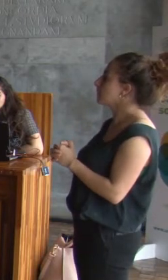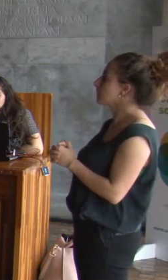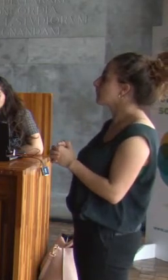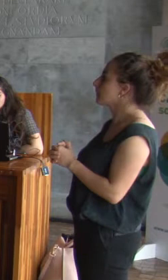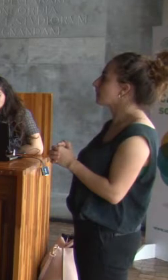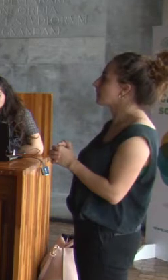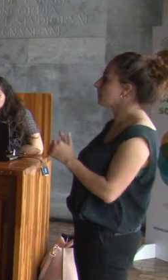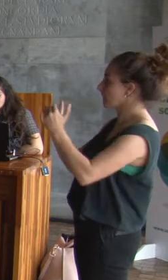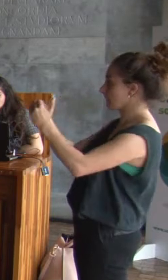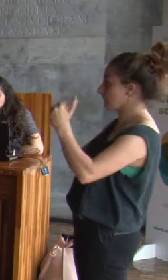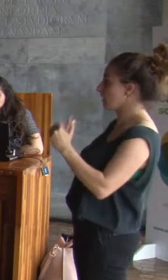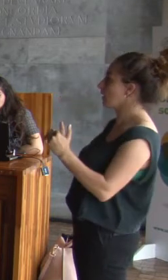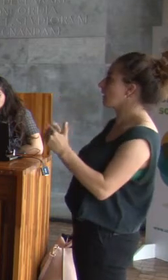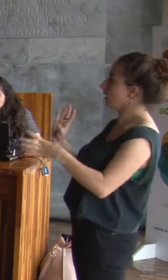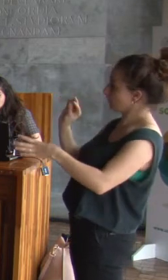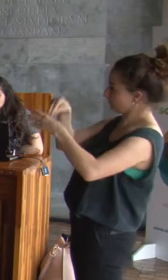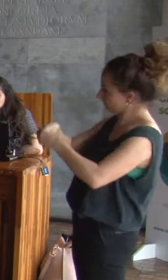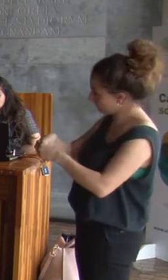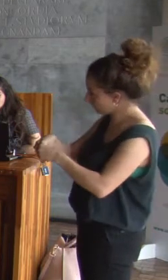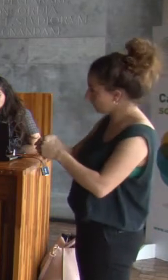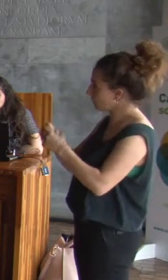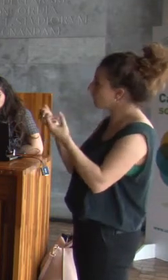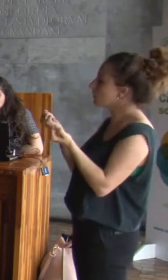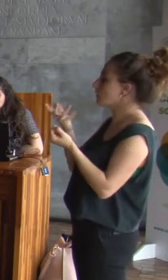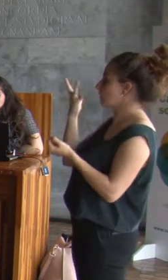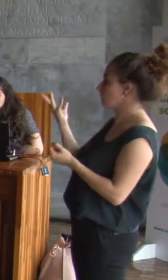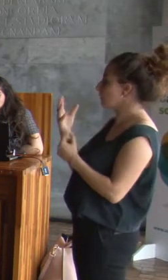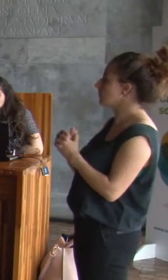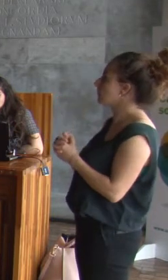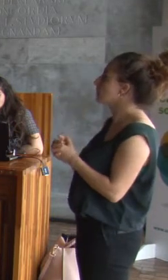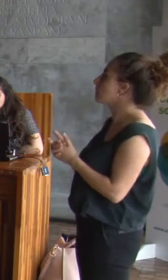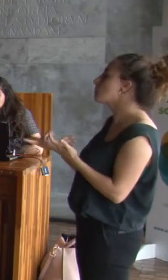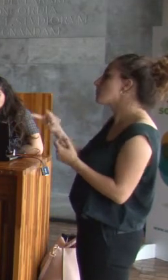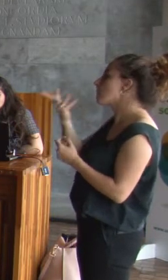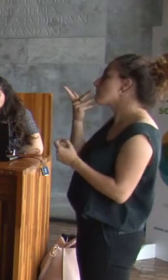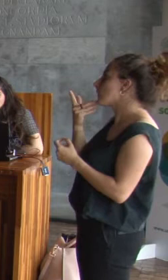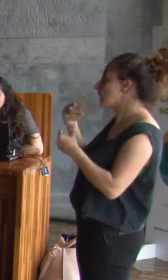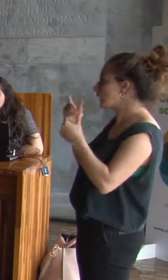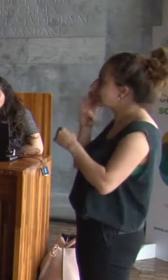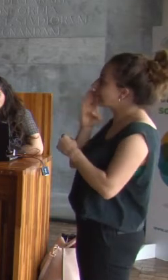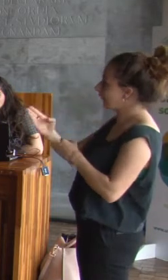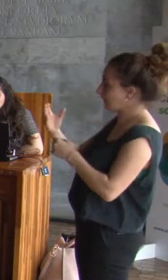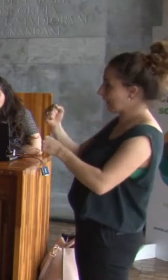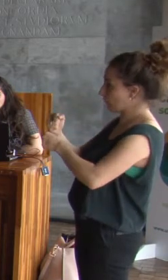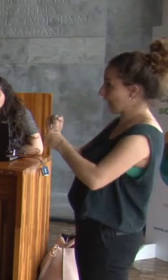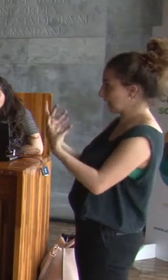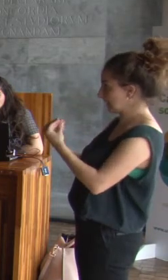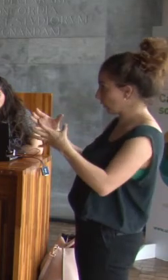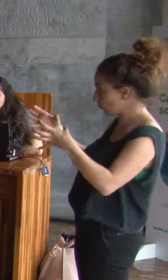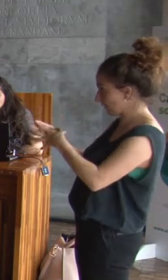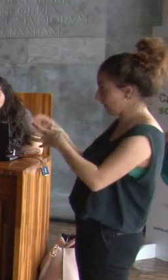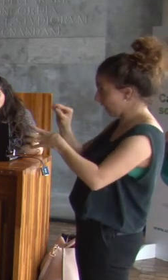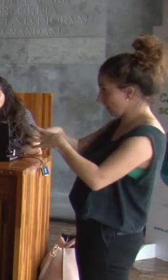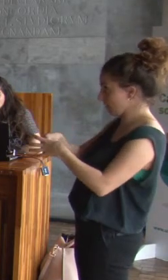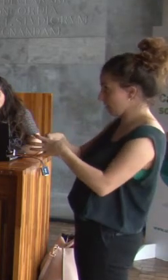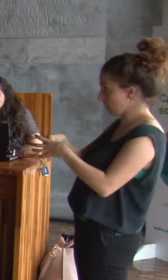The next step is involvement. So for example, you might actually want to directly work with the community and